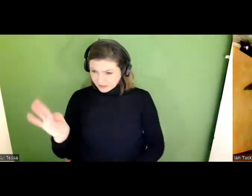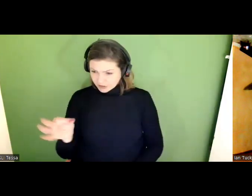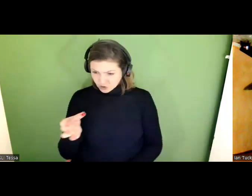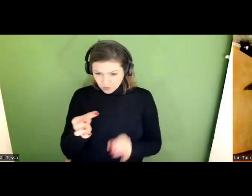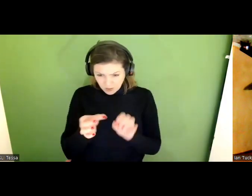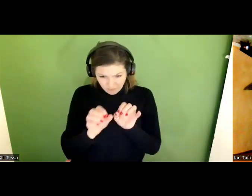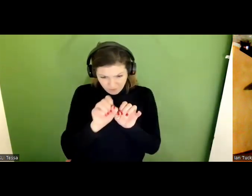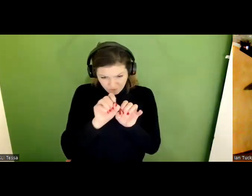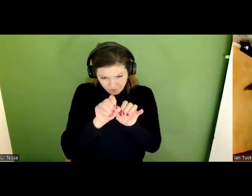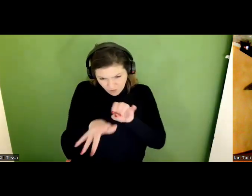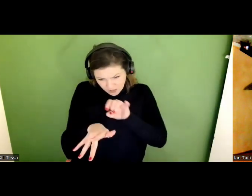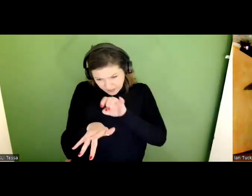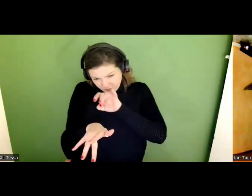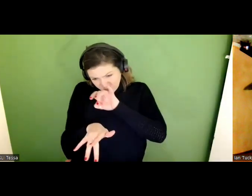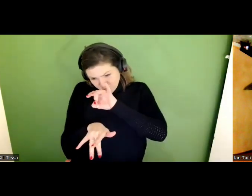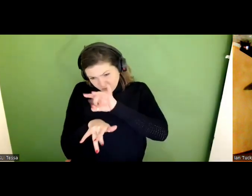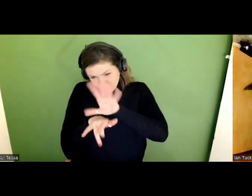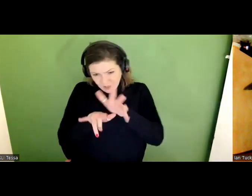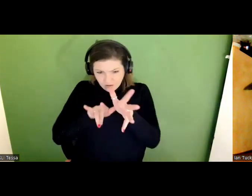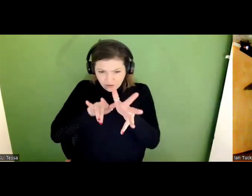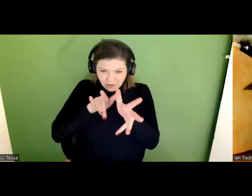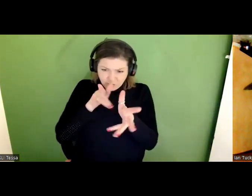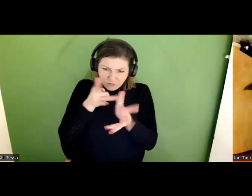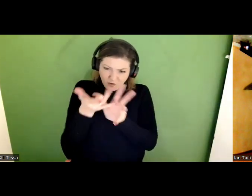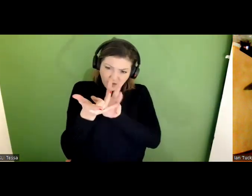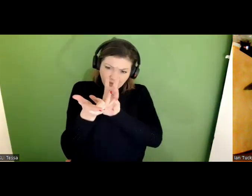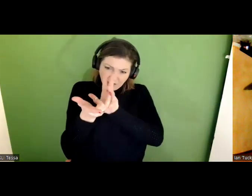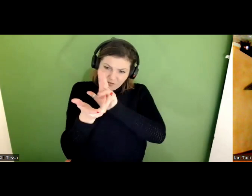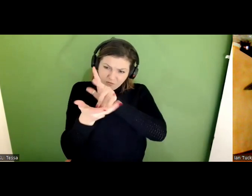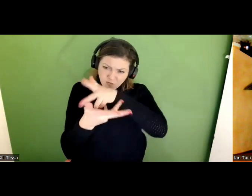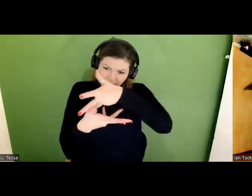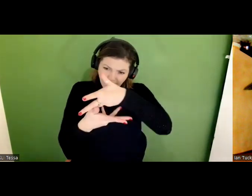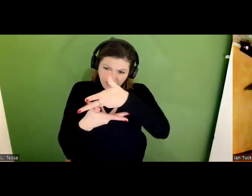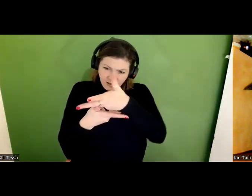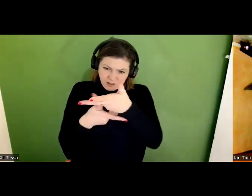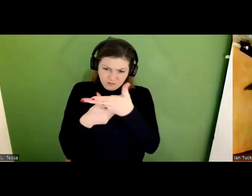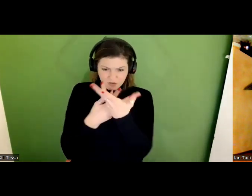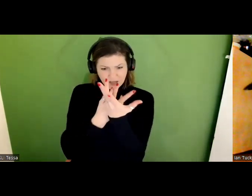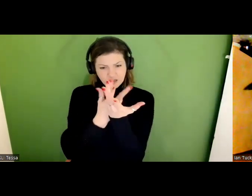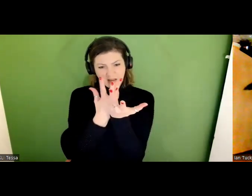its identity around a part of that very same flame.